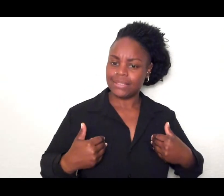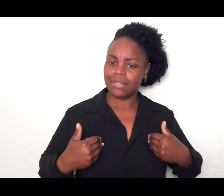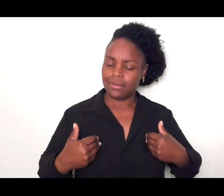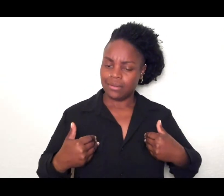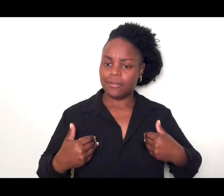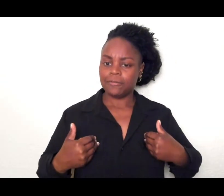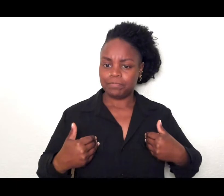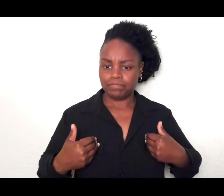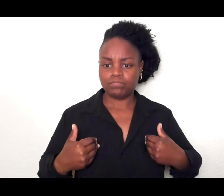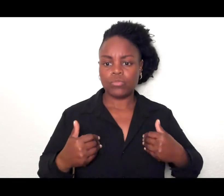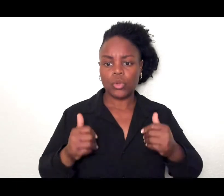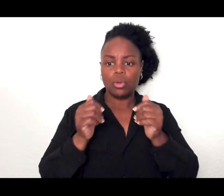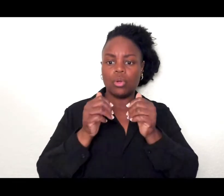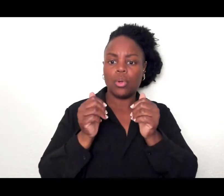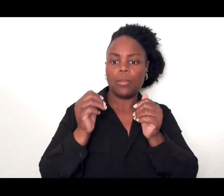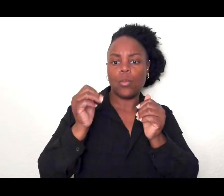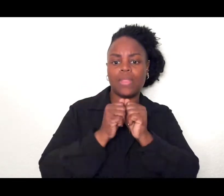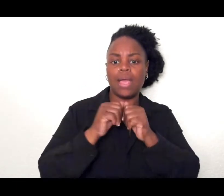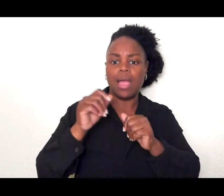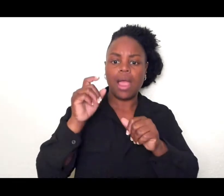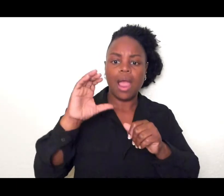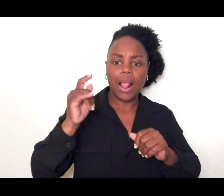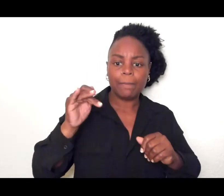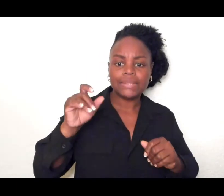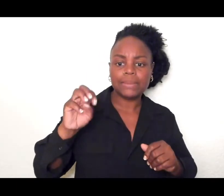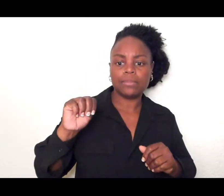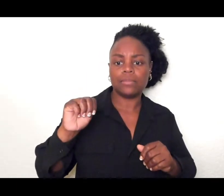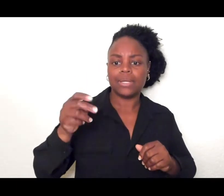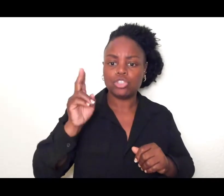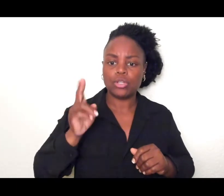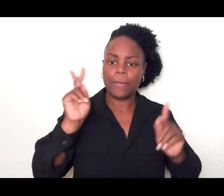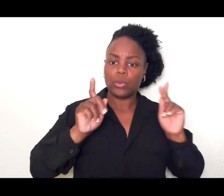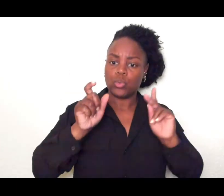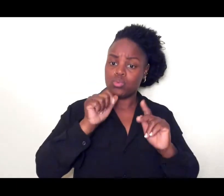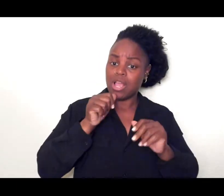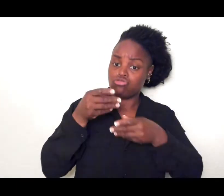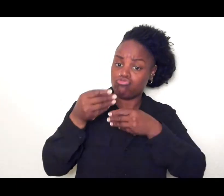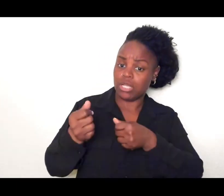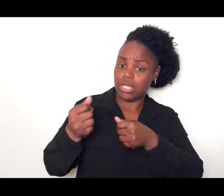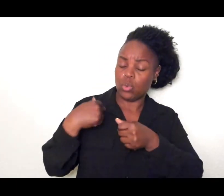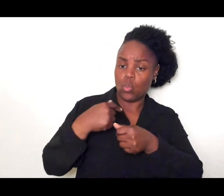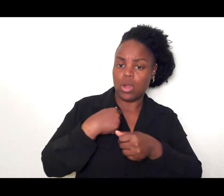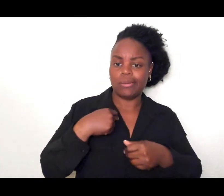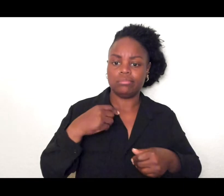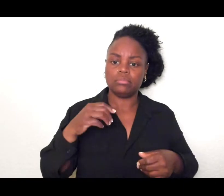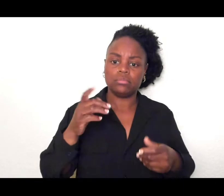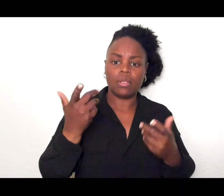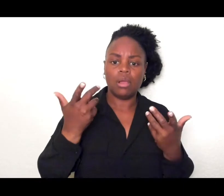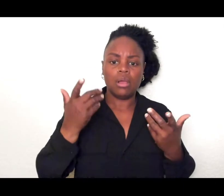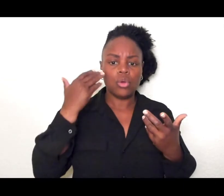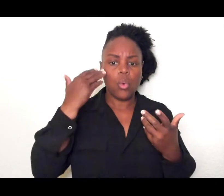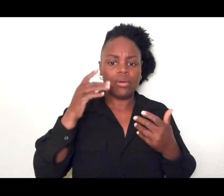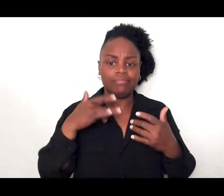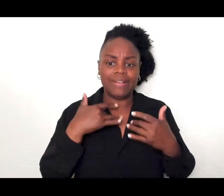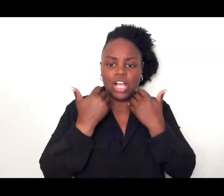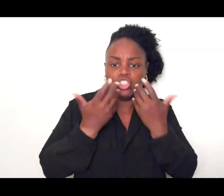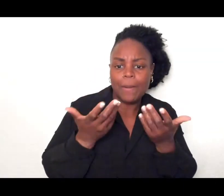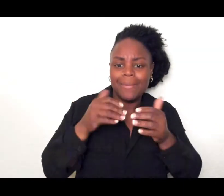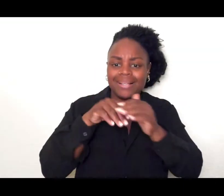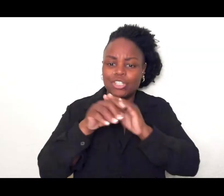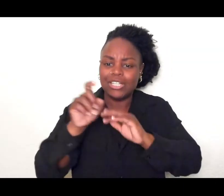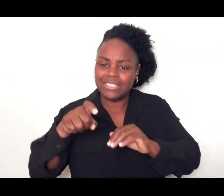then normalized in every space. Like, what do you need to be present or to be in community? And that